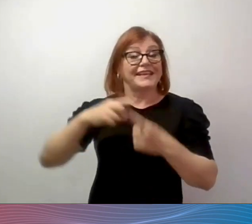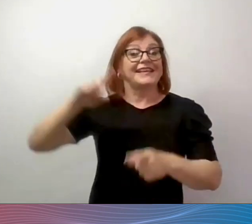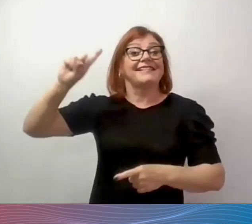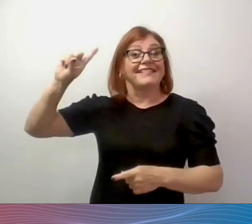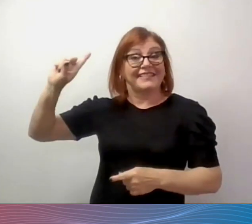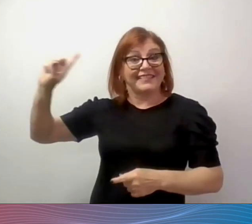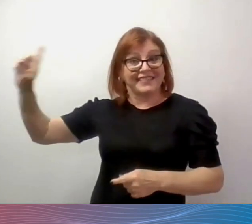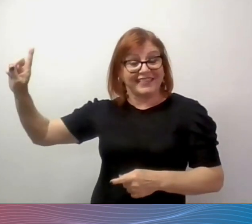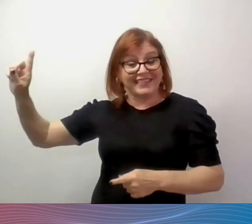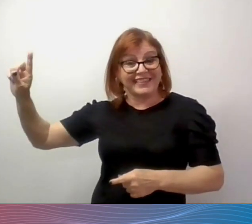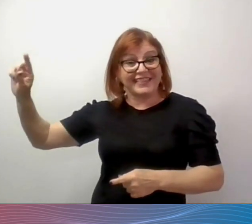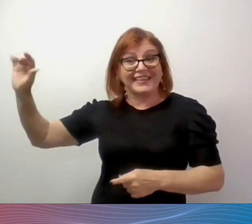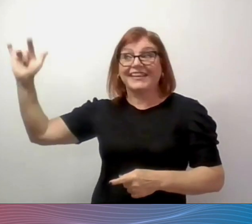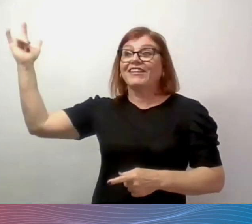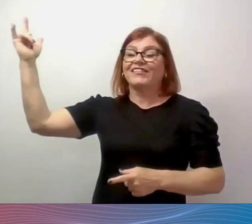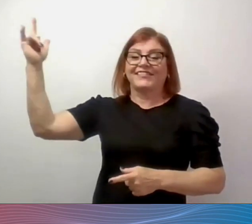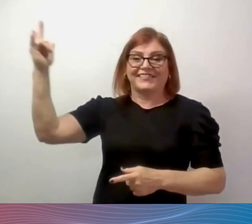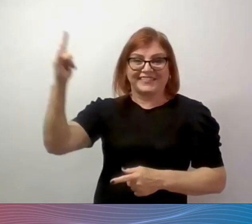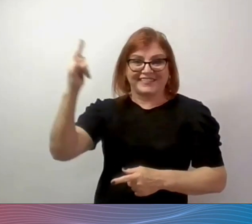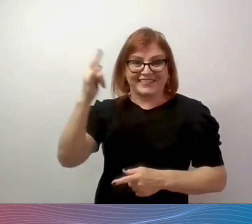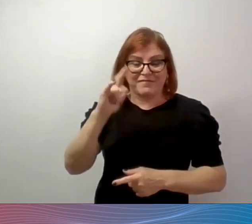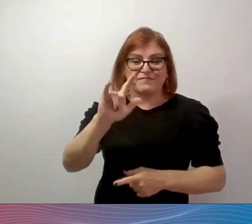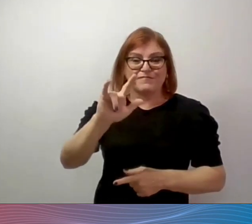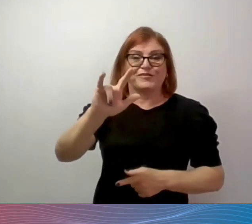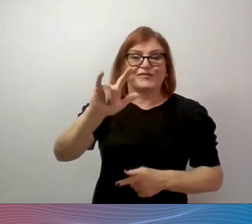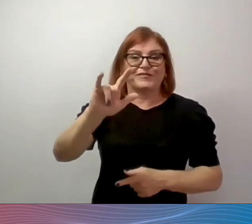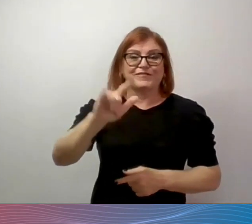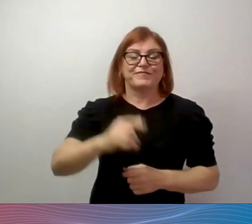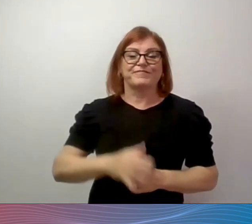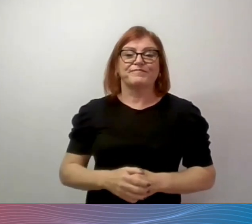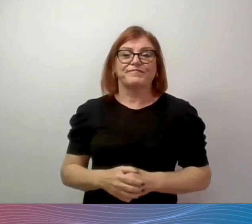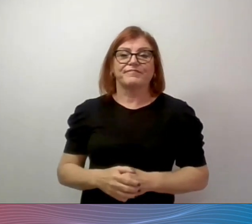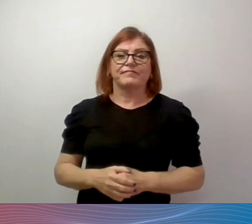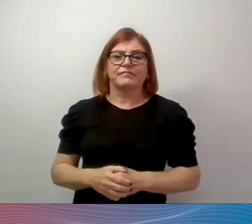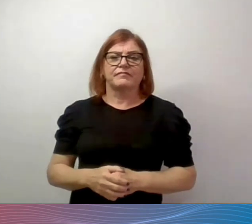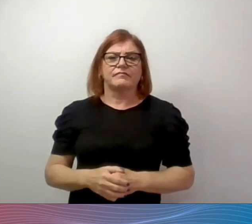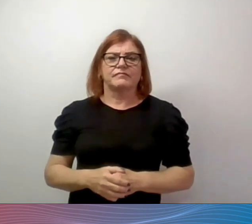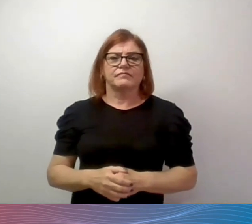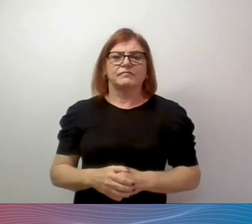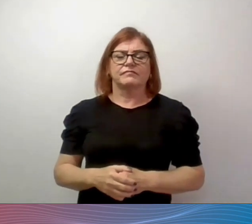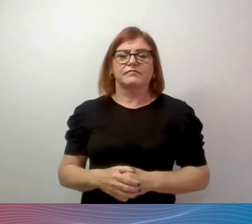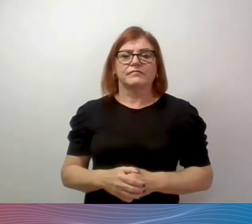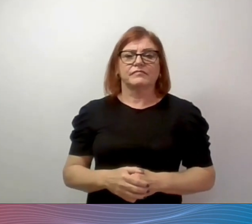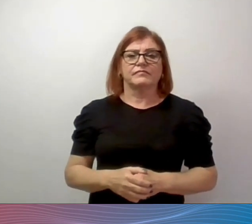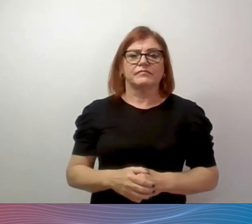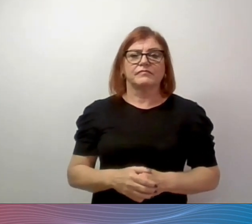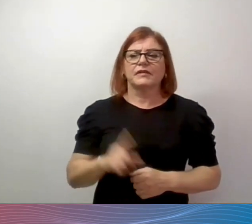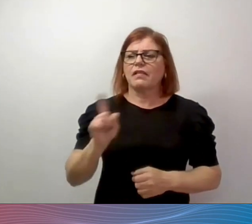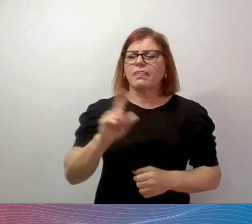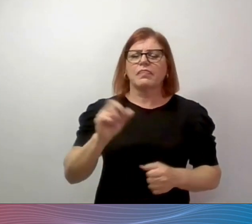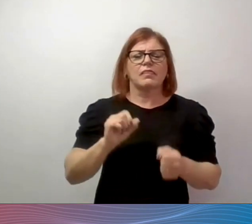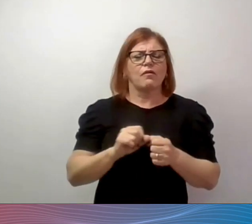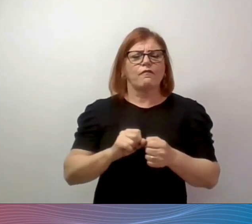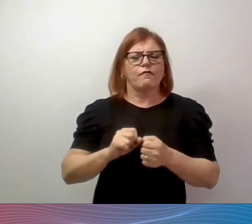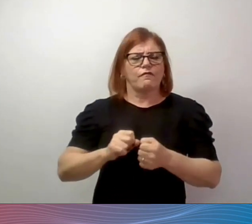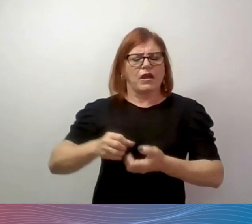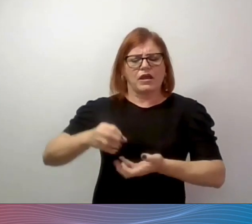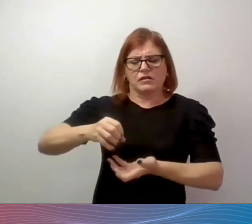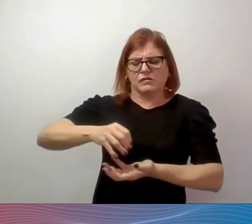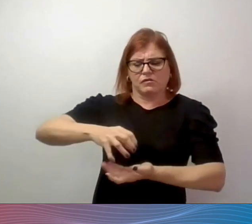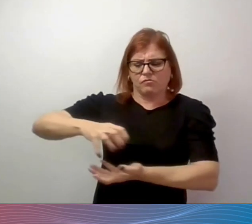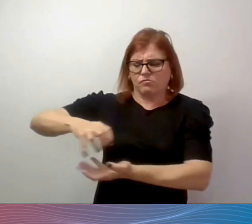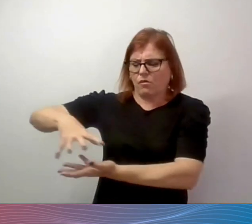love. Aqui não diz que Deus tem um grande depósito de amor para te dar. Here does